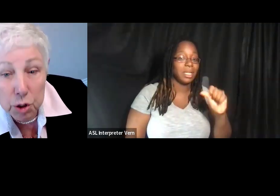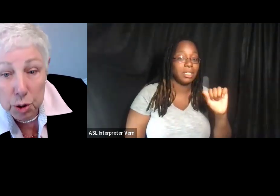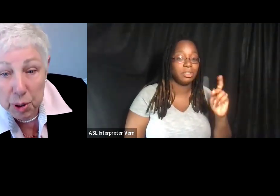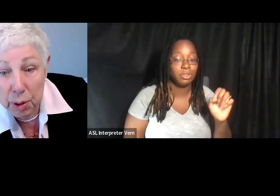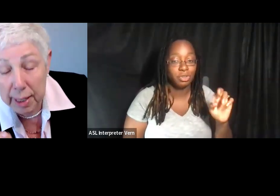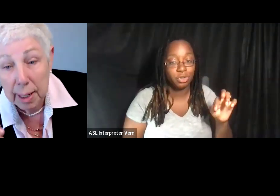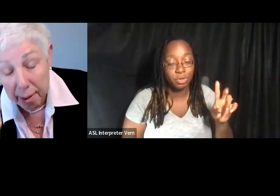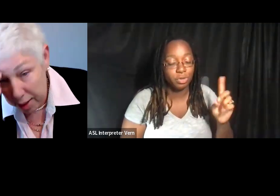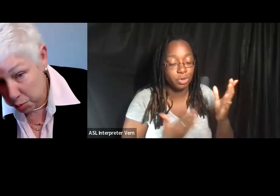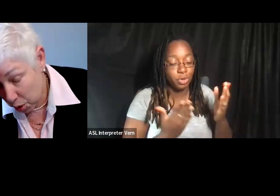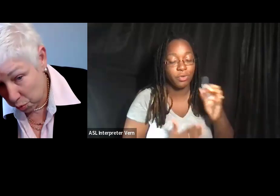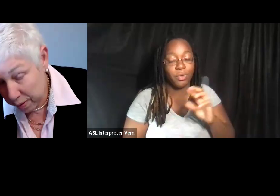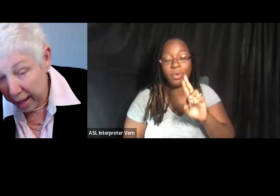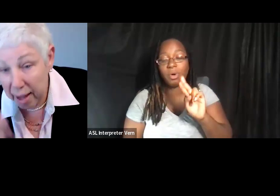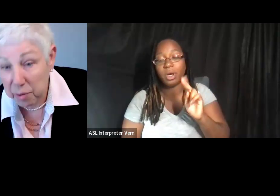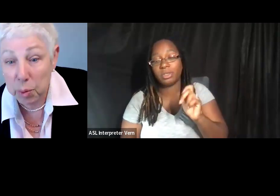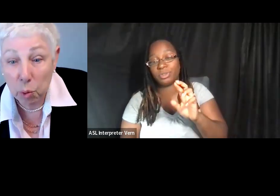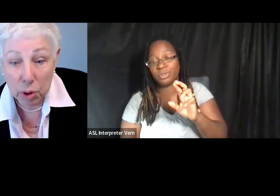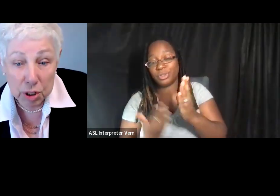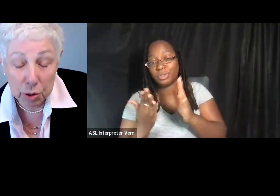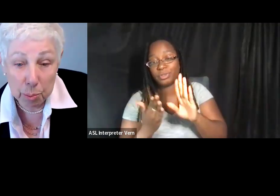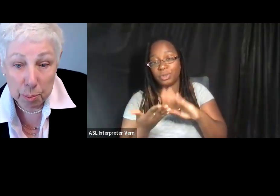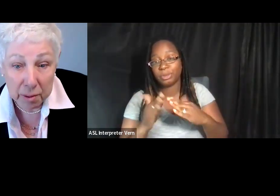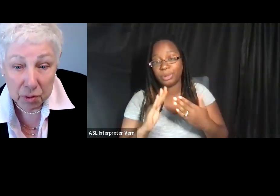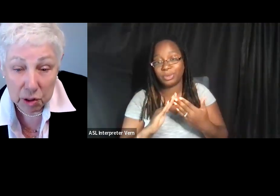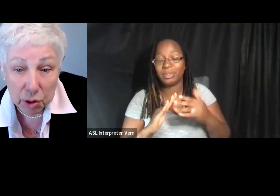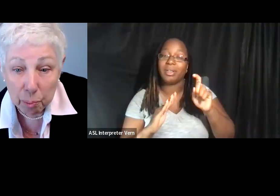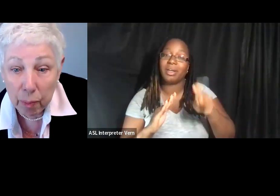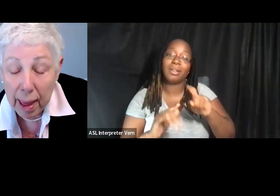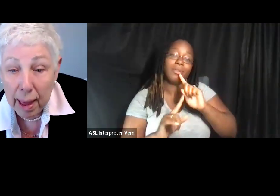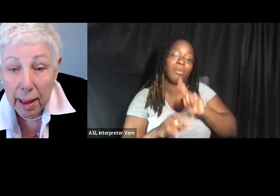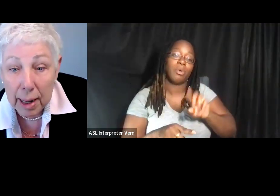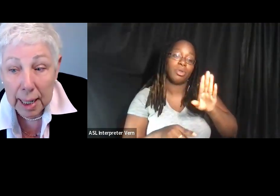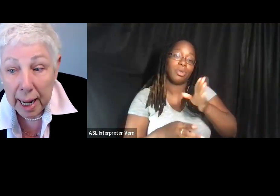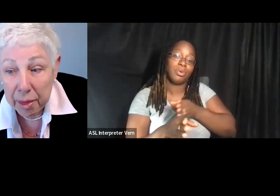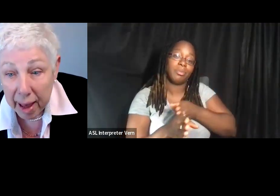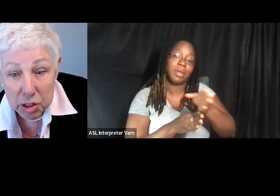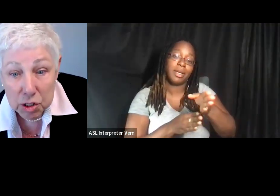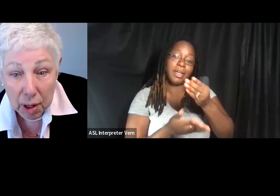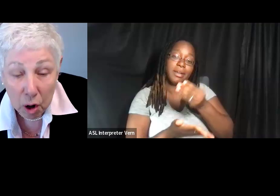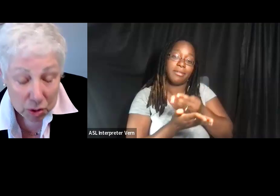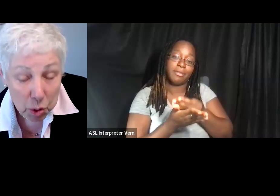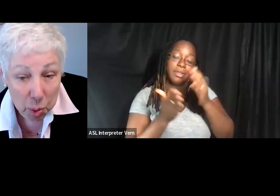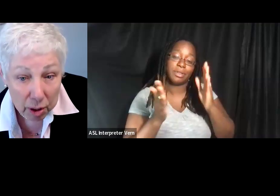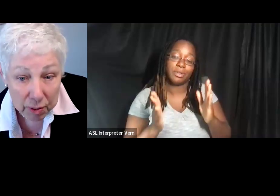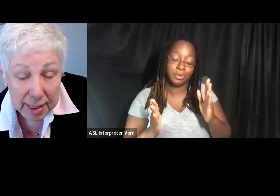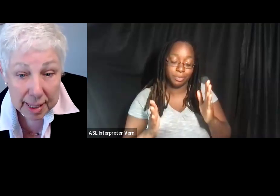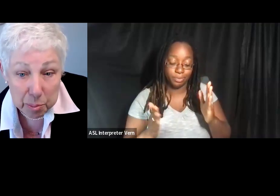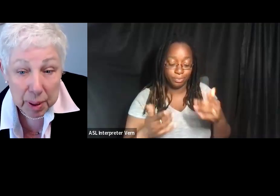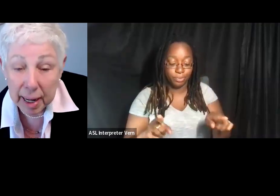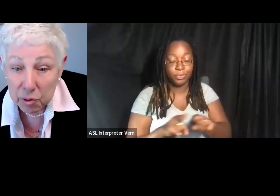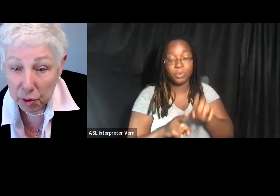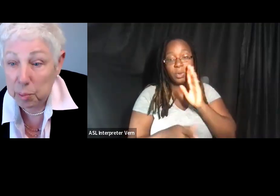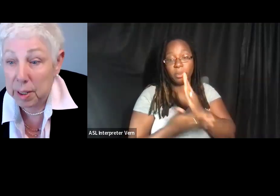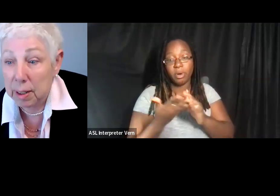underserved in your community. That's part of what they have to report to your main funder. And that's also part of the